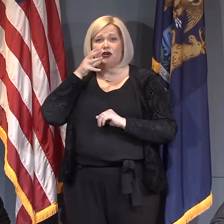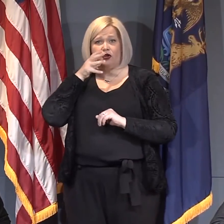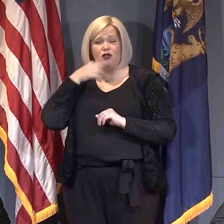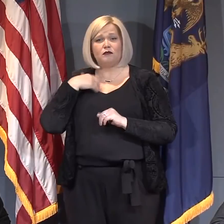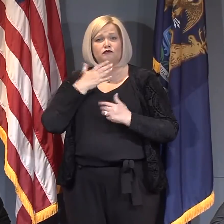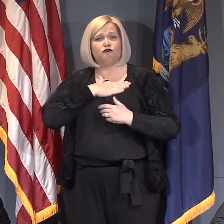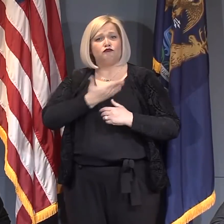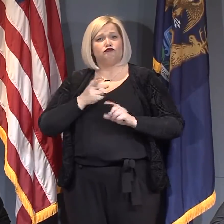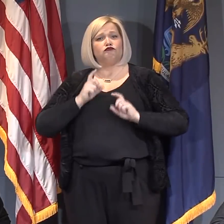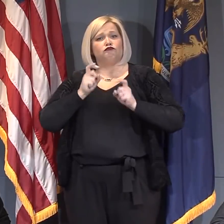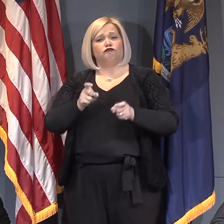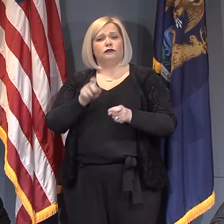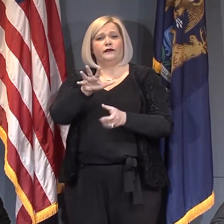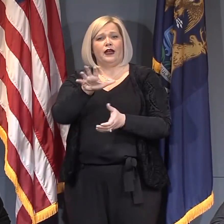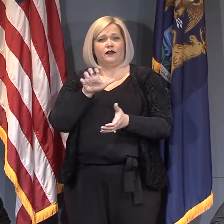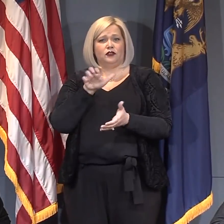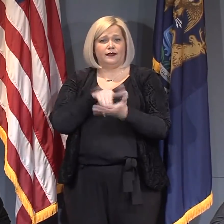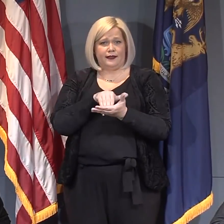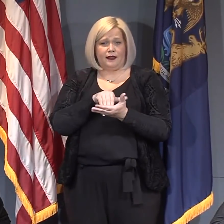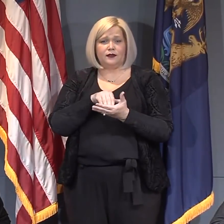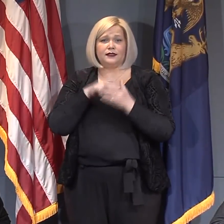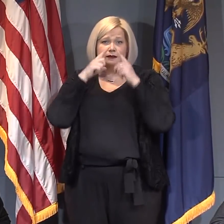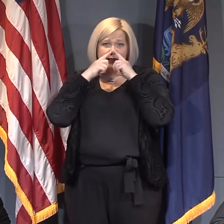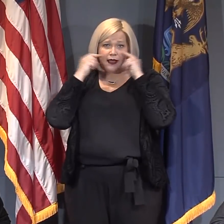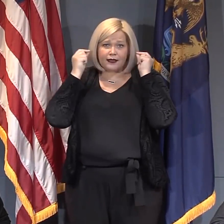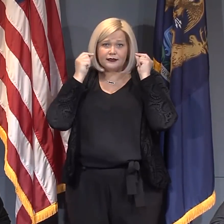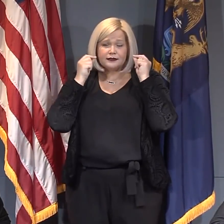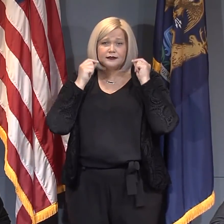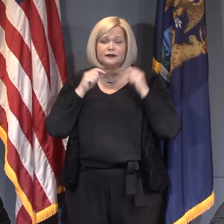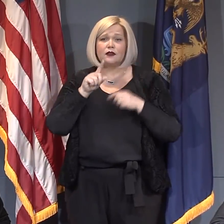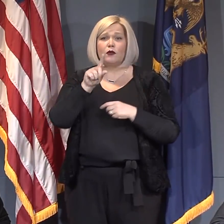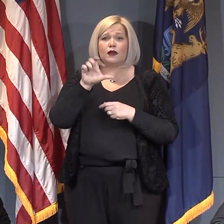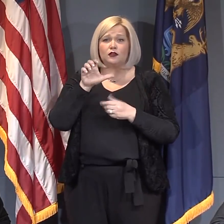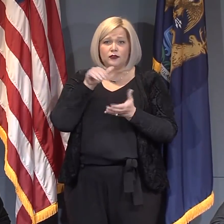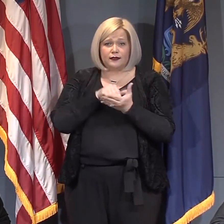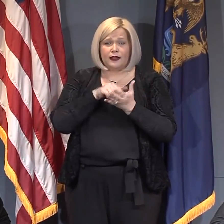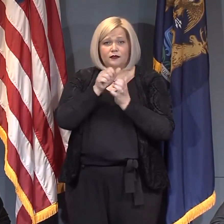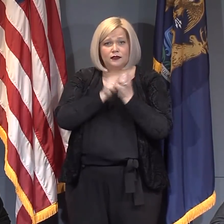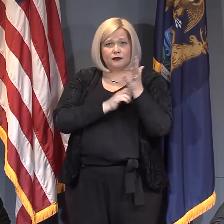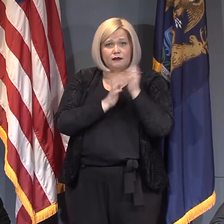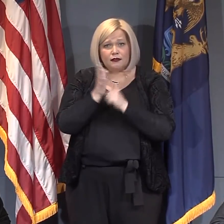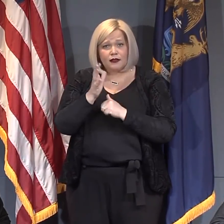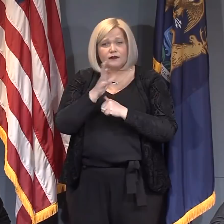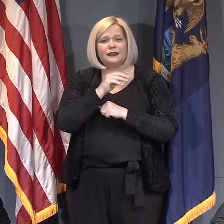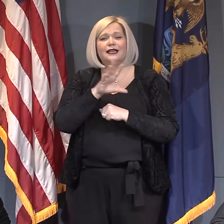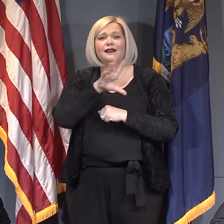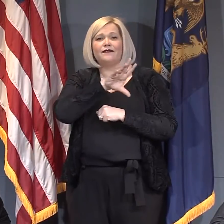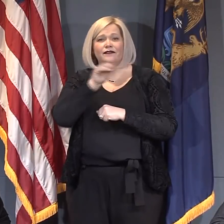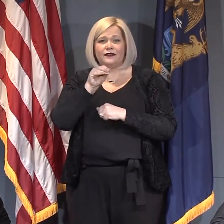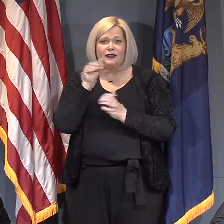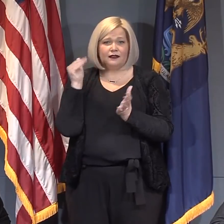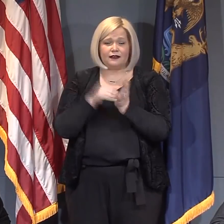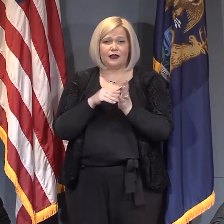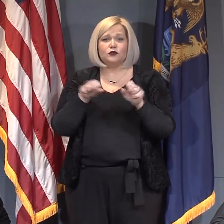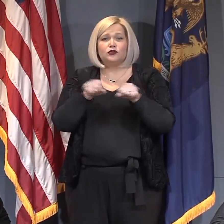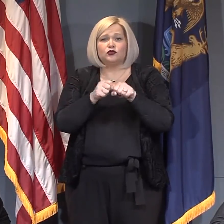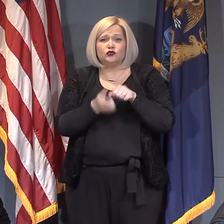donate 500,000 masks, 100,000 gloves, and 50,000 shoe covers to